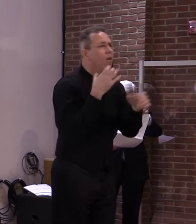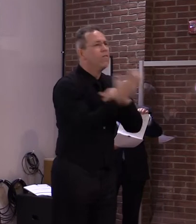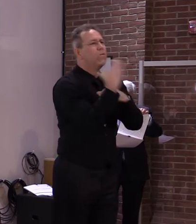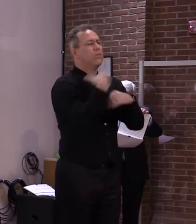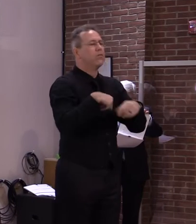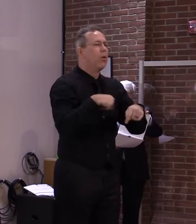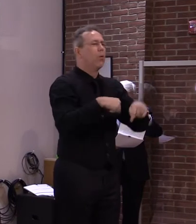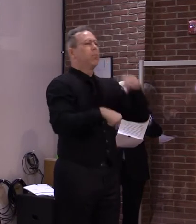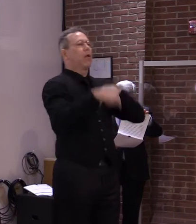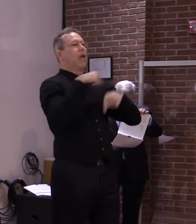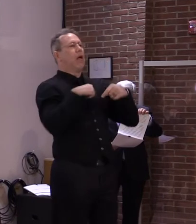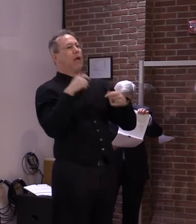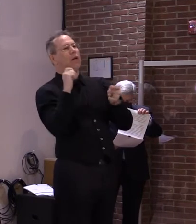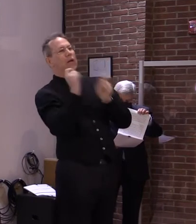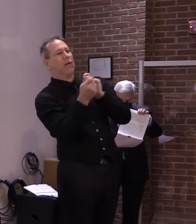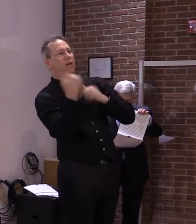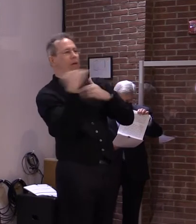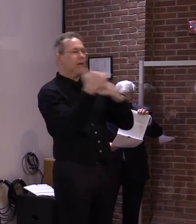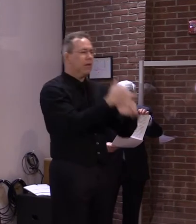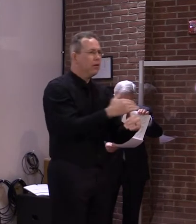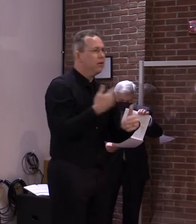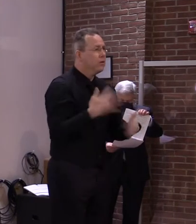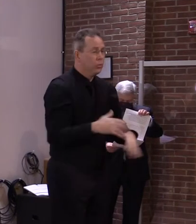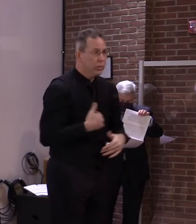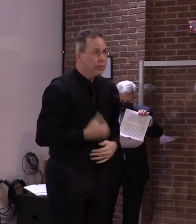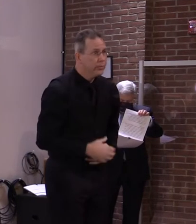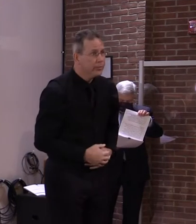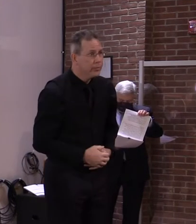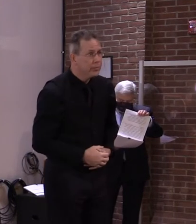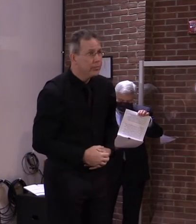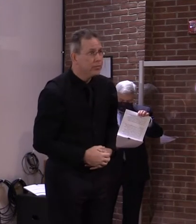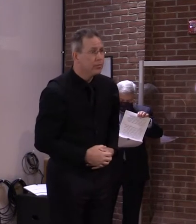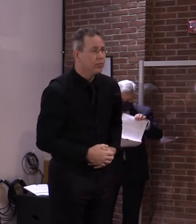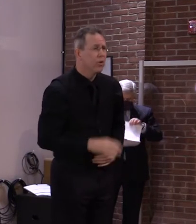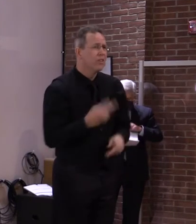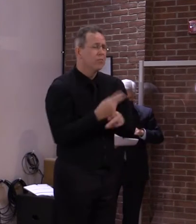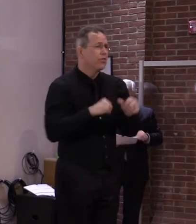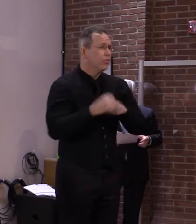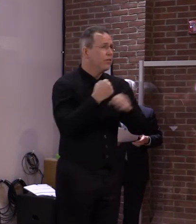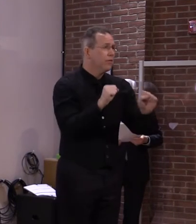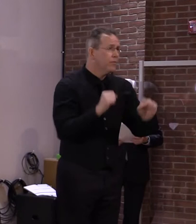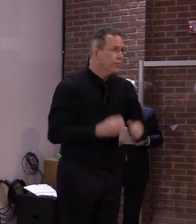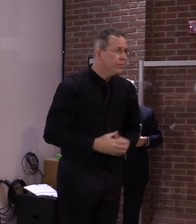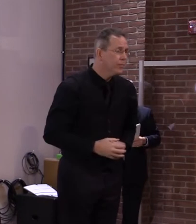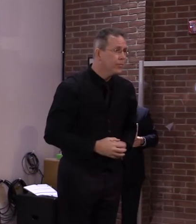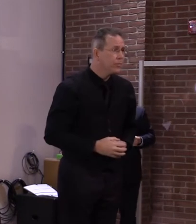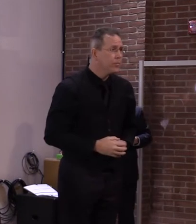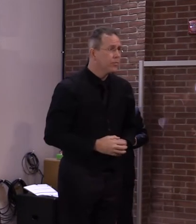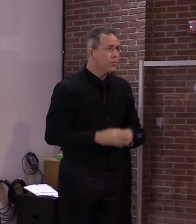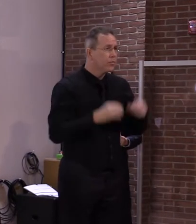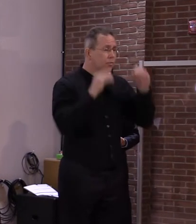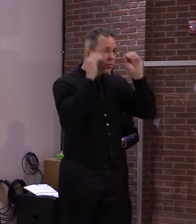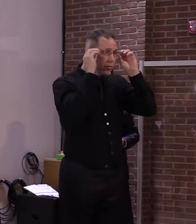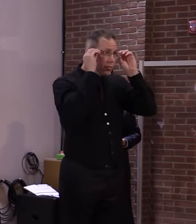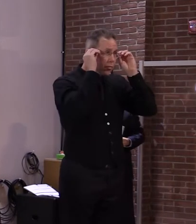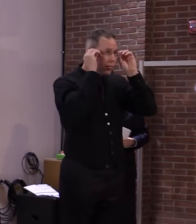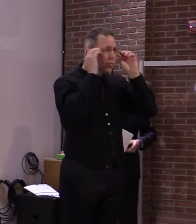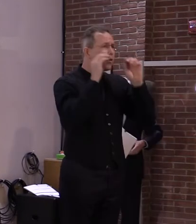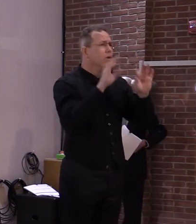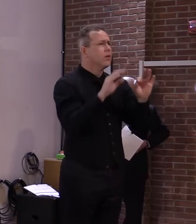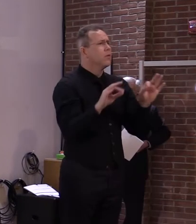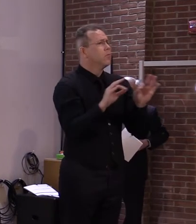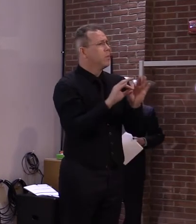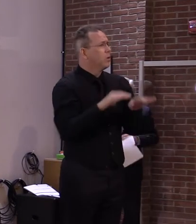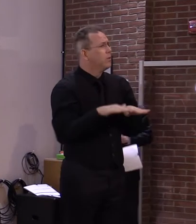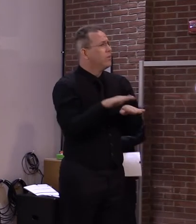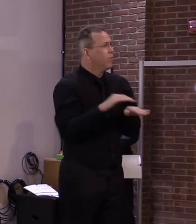necessary to keep people safe next we reached an important milestone yesterday over